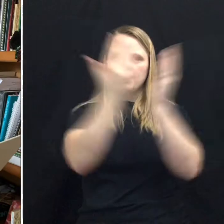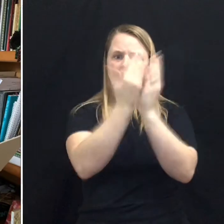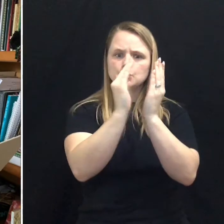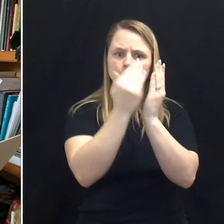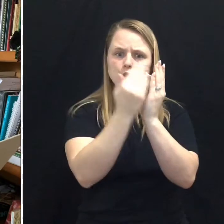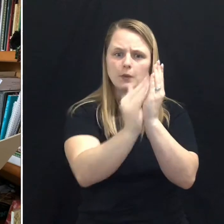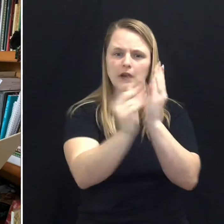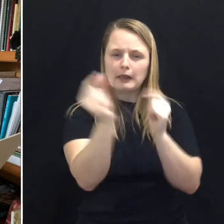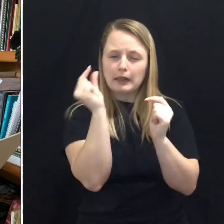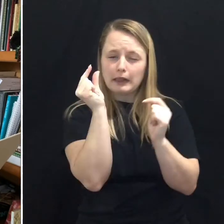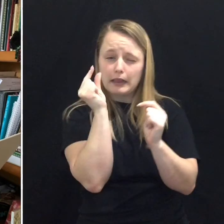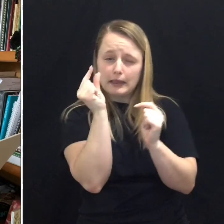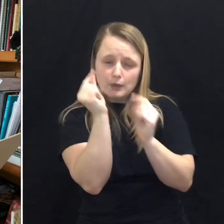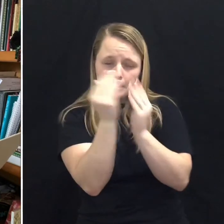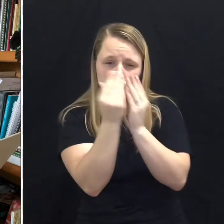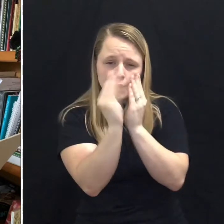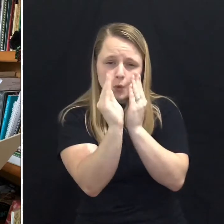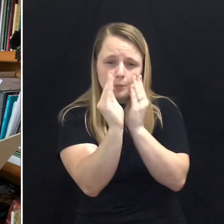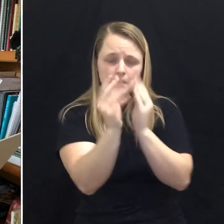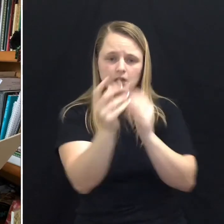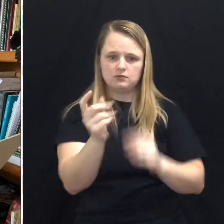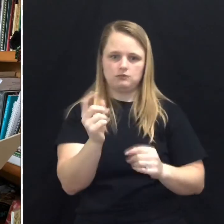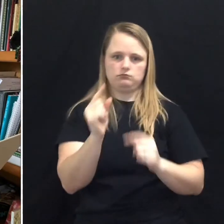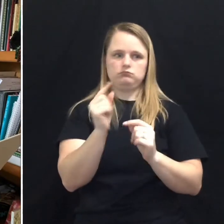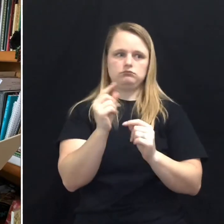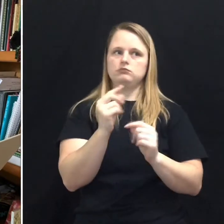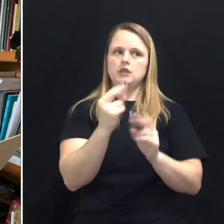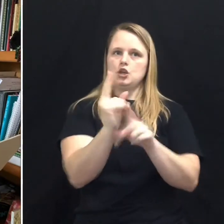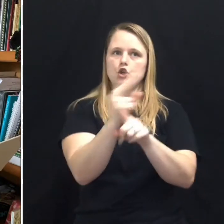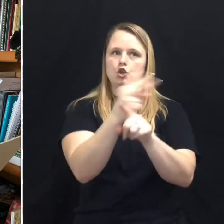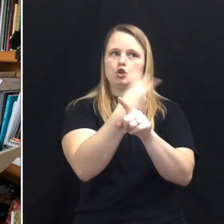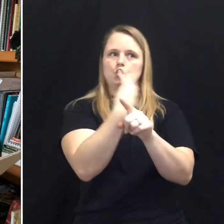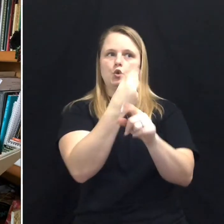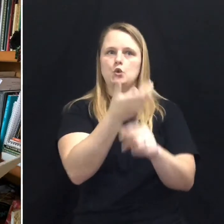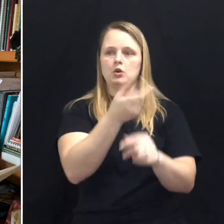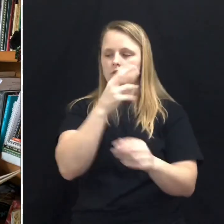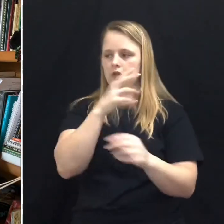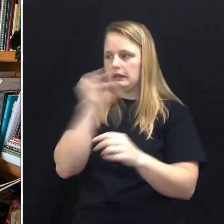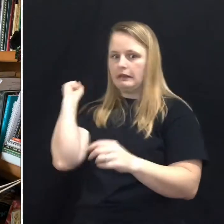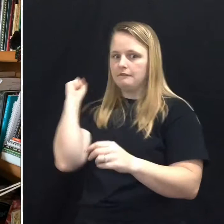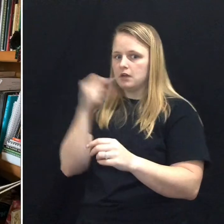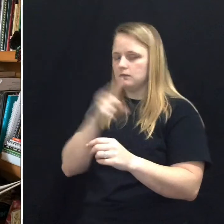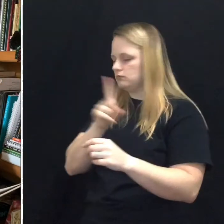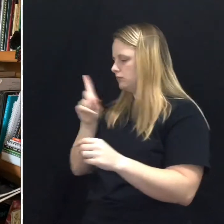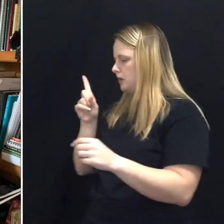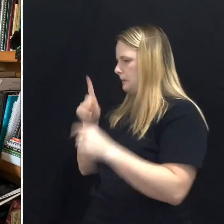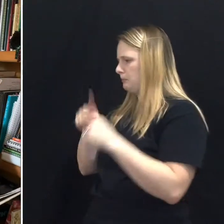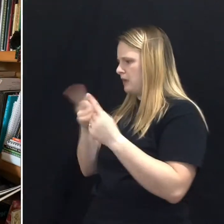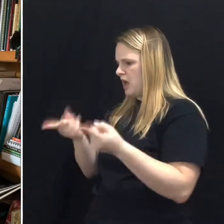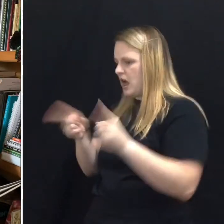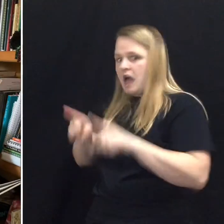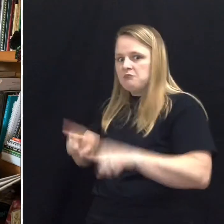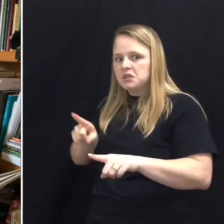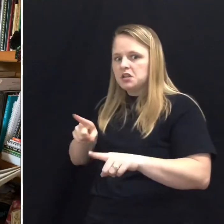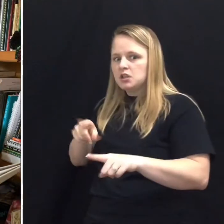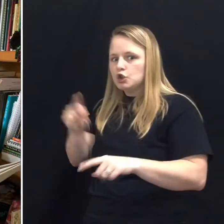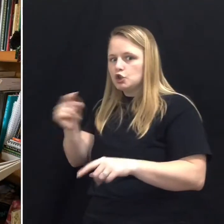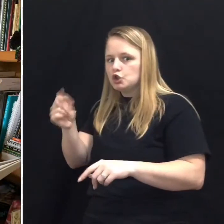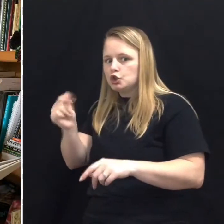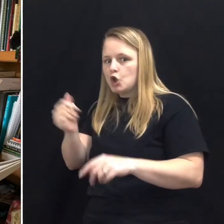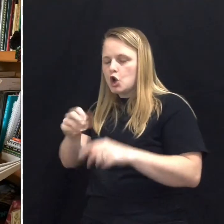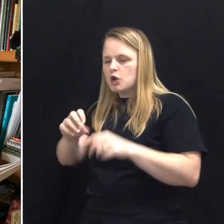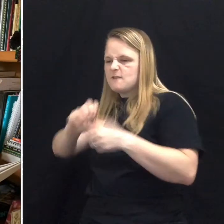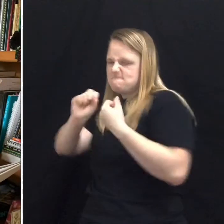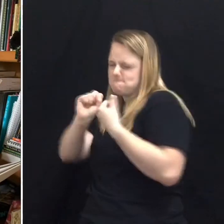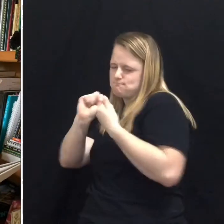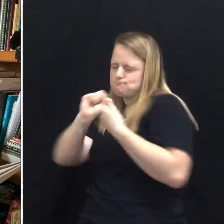to leave, but as he did, Fritz gave a tremendous tug and snapped right out of his collar.